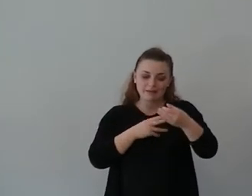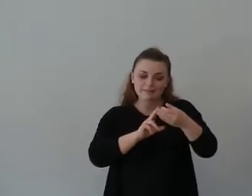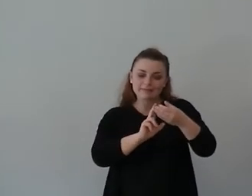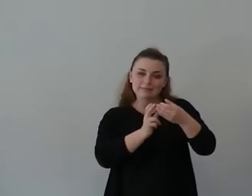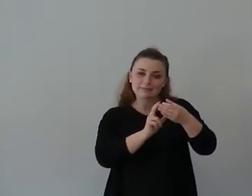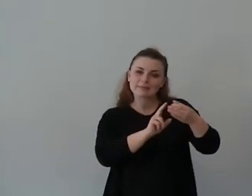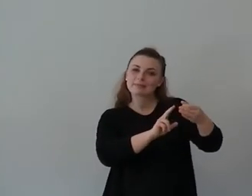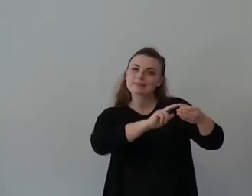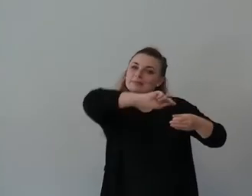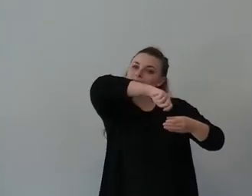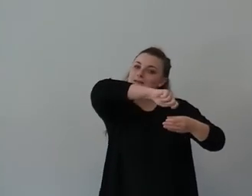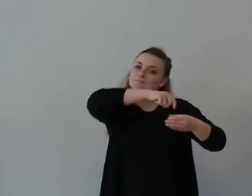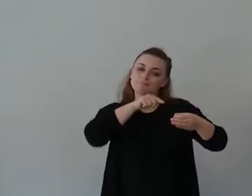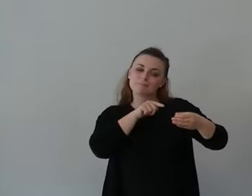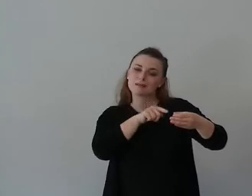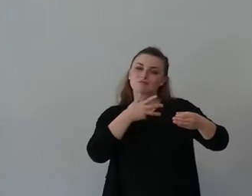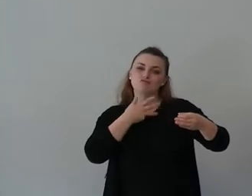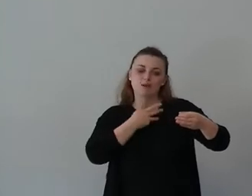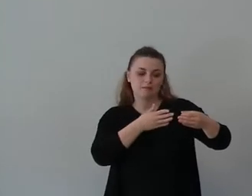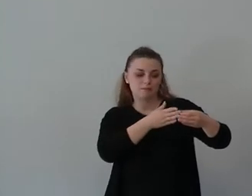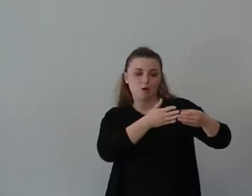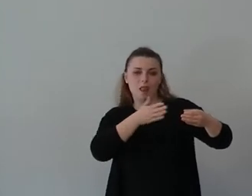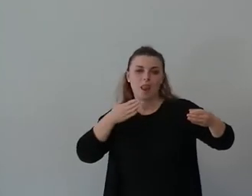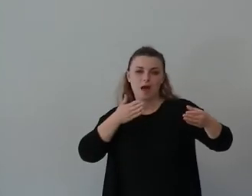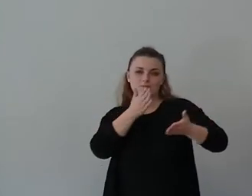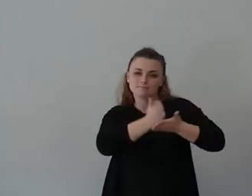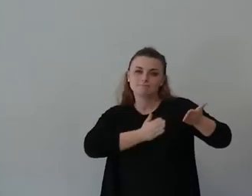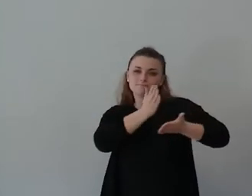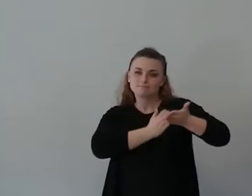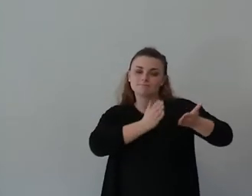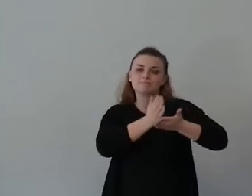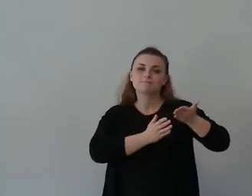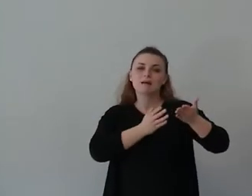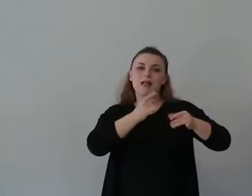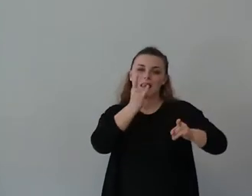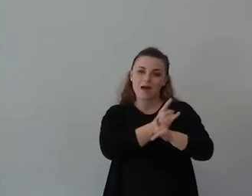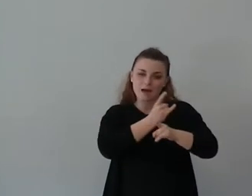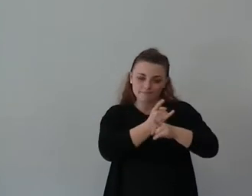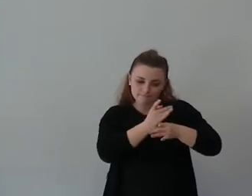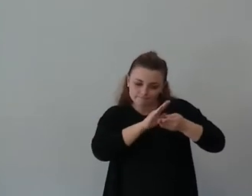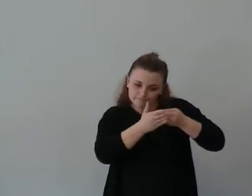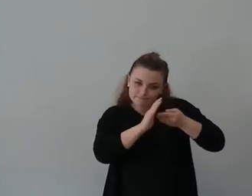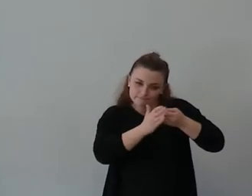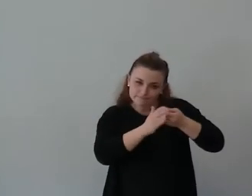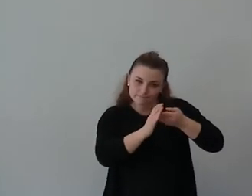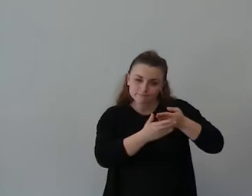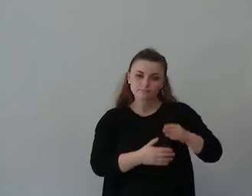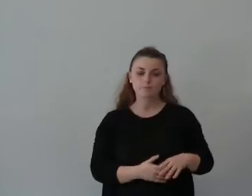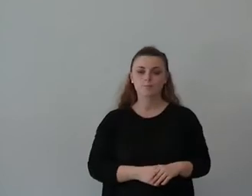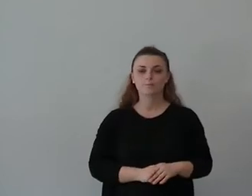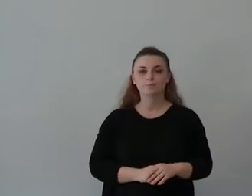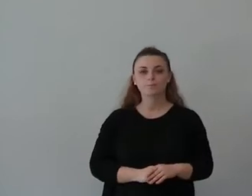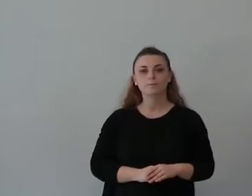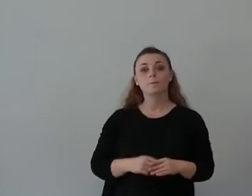tagliando il legno. Now, if we thought this piece of wood had feelings like we do, se pensiamo che